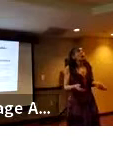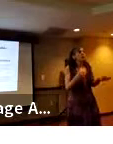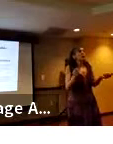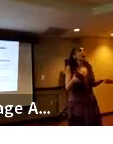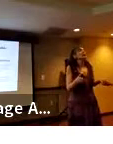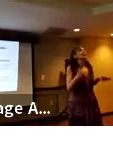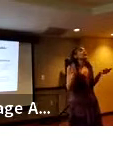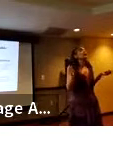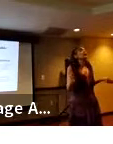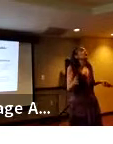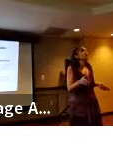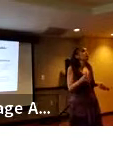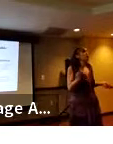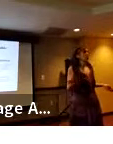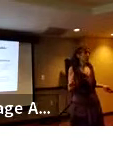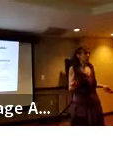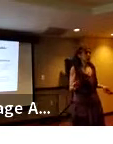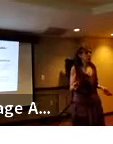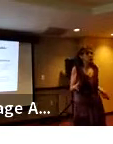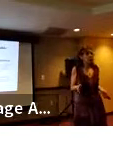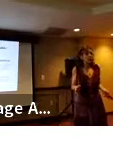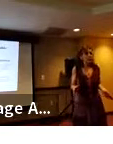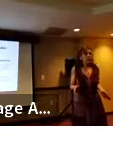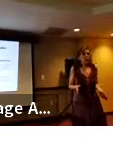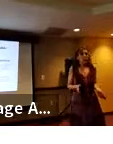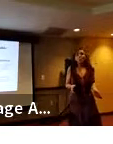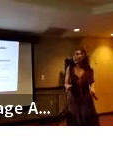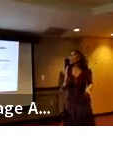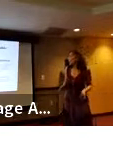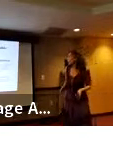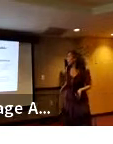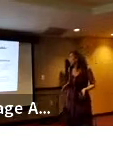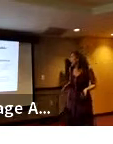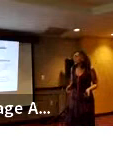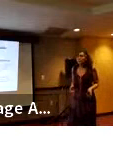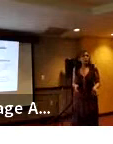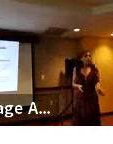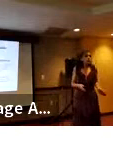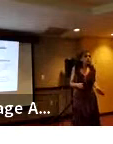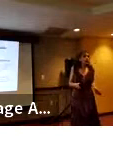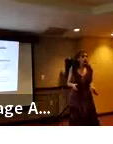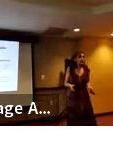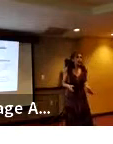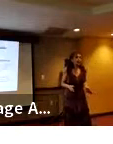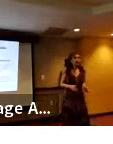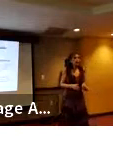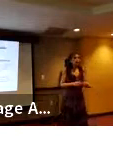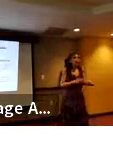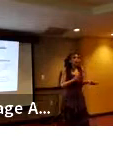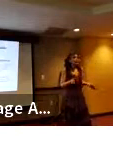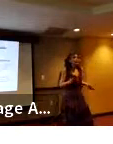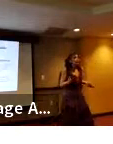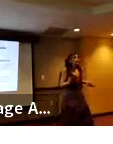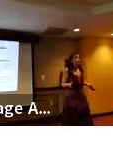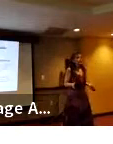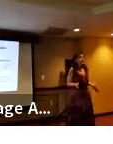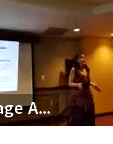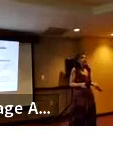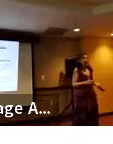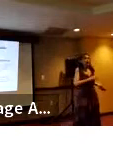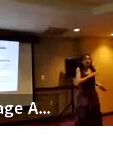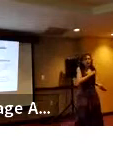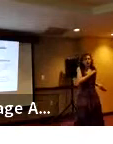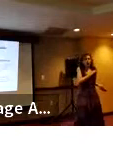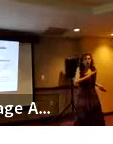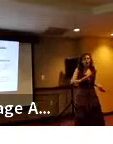very horrible, challenging issue with the borderlands, okay? And one of them has to do with the fact that there are cultural